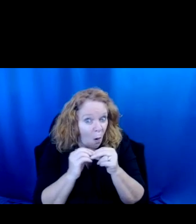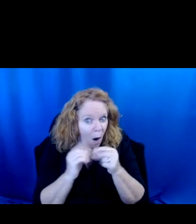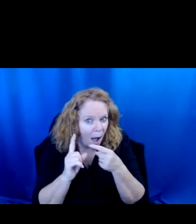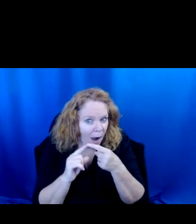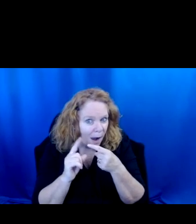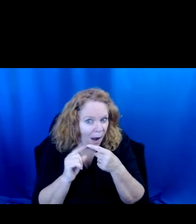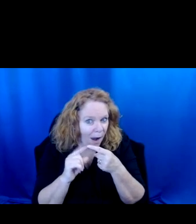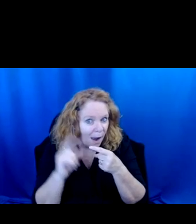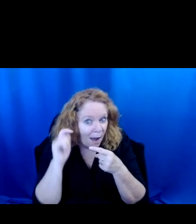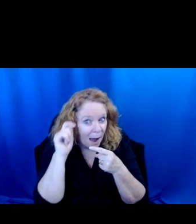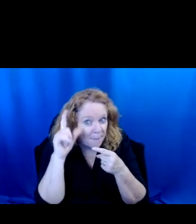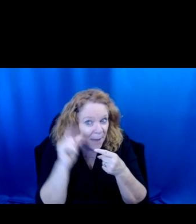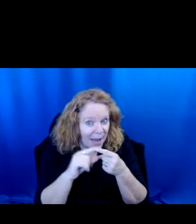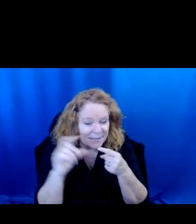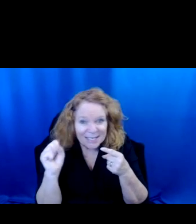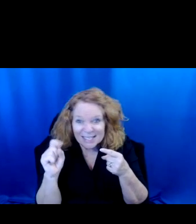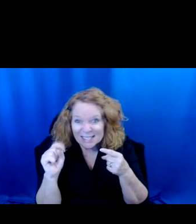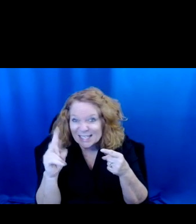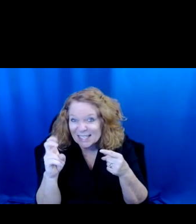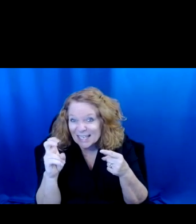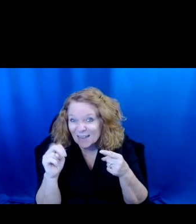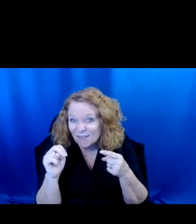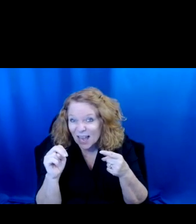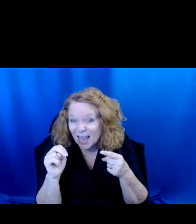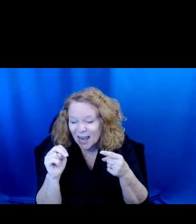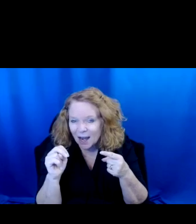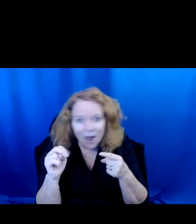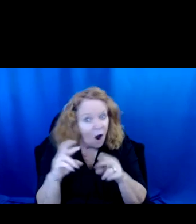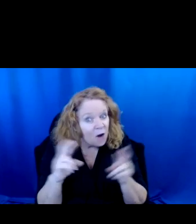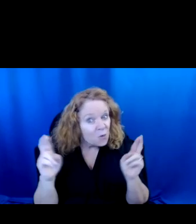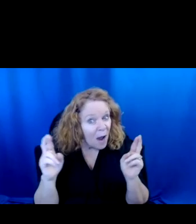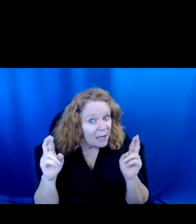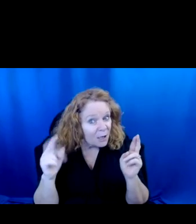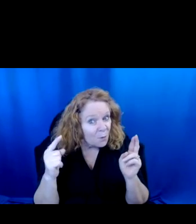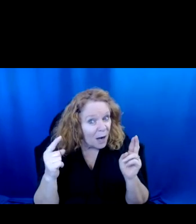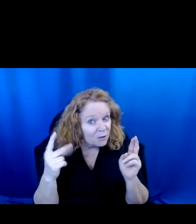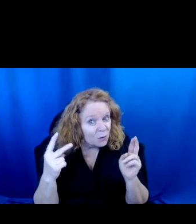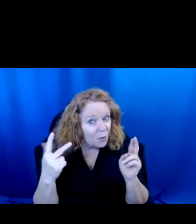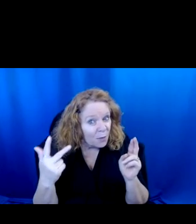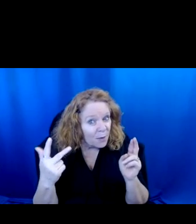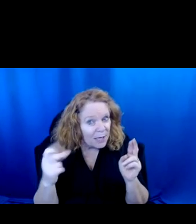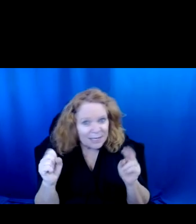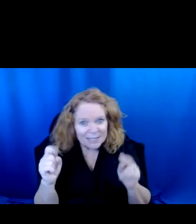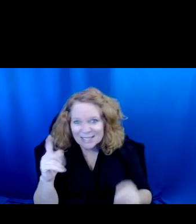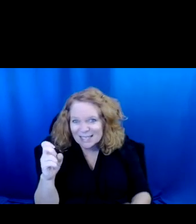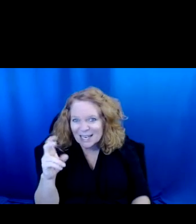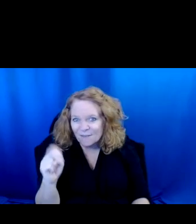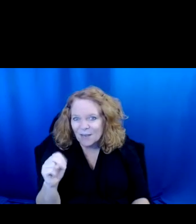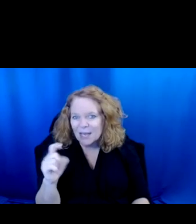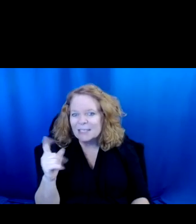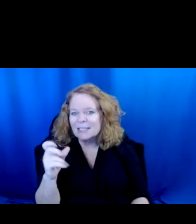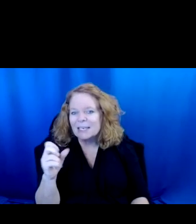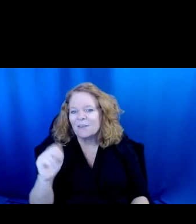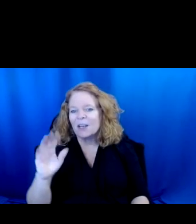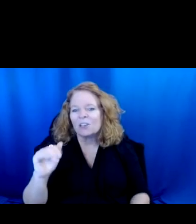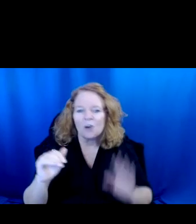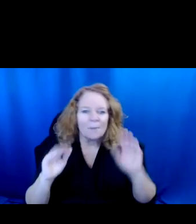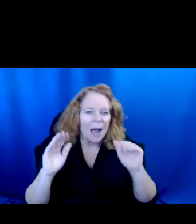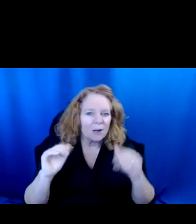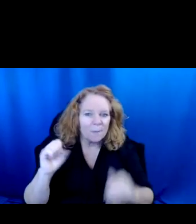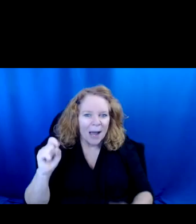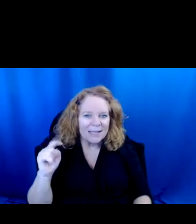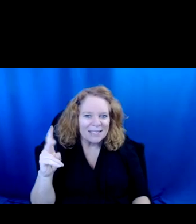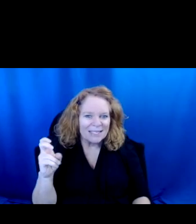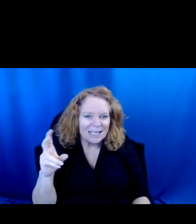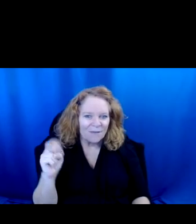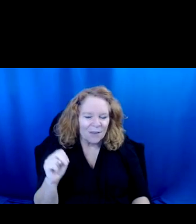amazing, wonderful Stephen. Are you ready, Stephen? One, two, three. A Stephen, Stephen, goodbye, goodbye, goodbye,